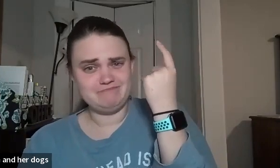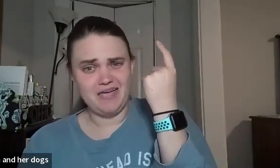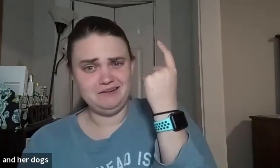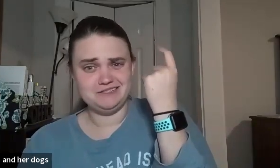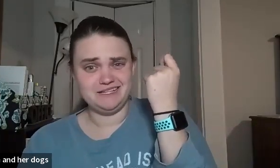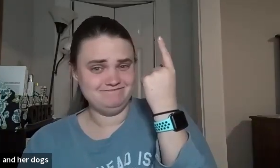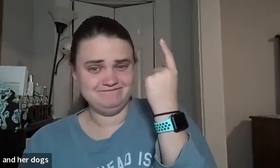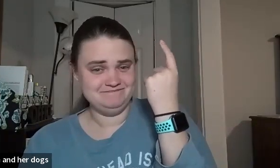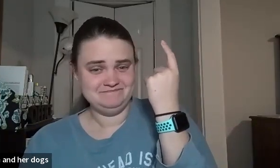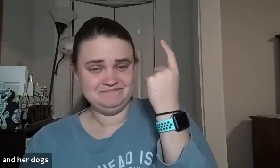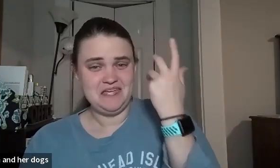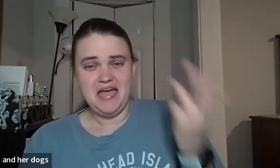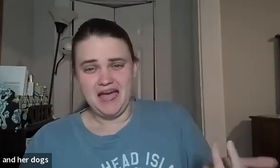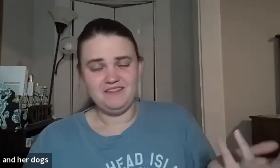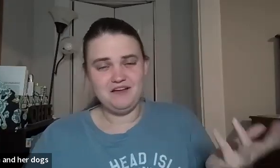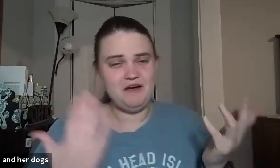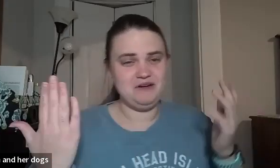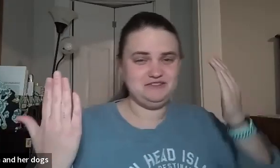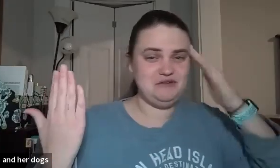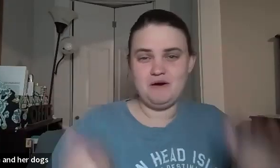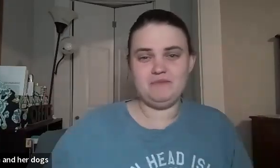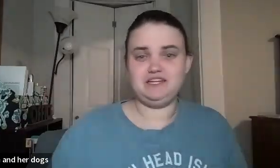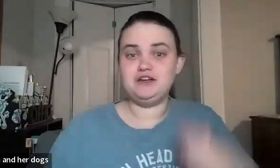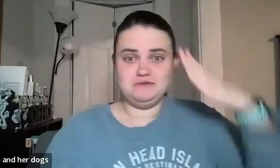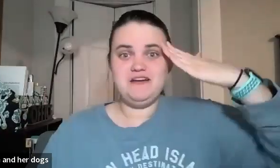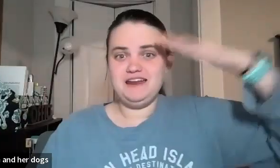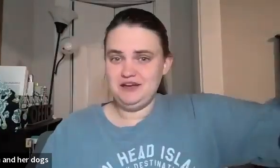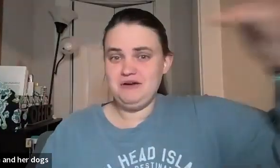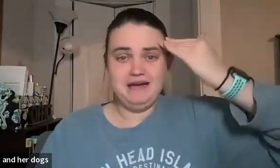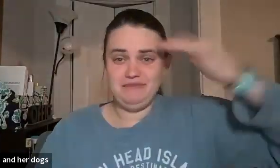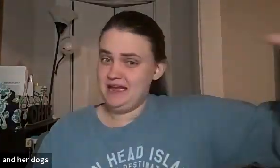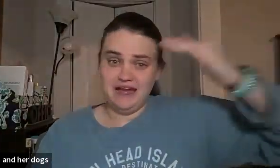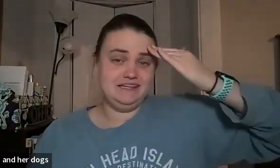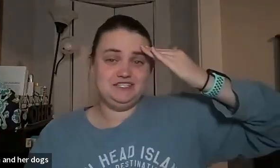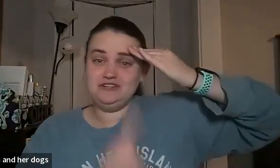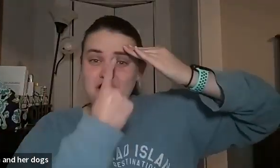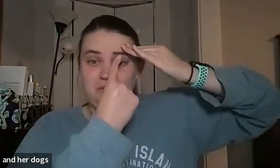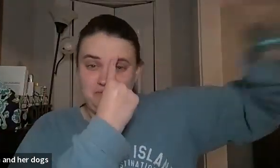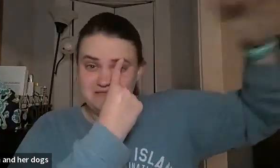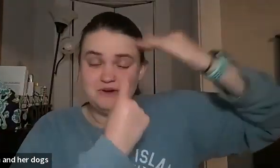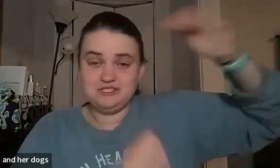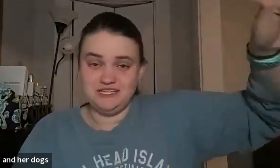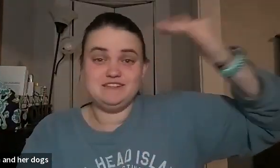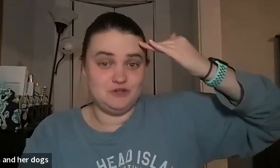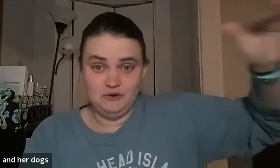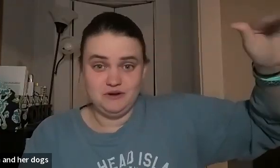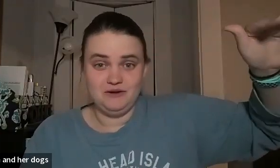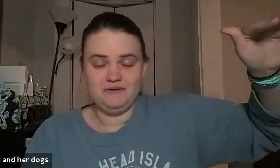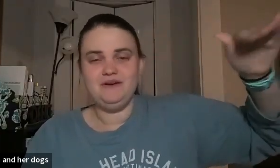I don't understand. I love how with don't know, I'm like, no, you've got to go. I need you to know this motion is for don't know.